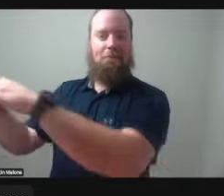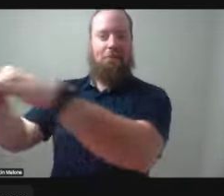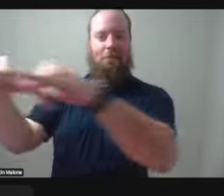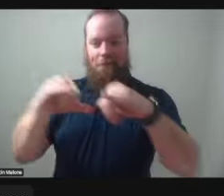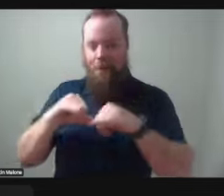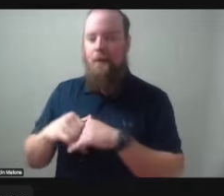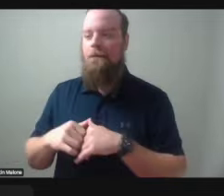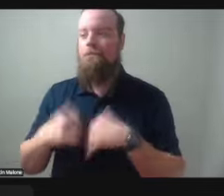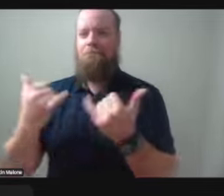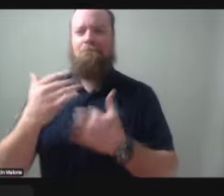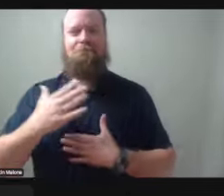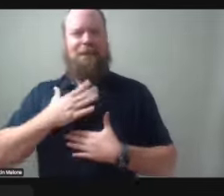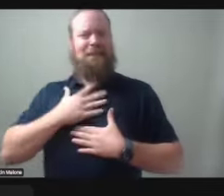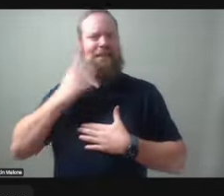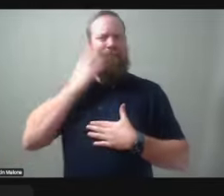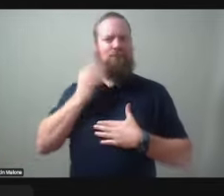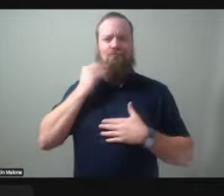because of